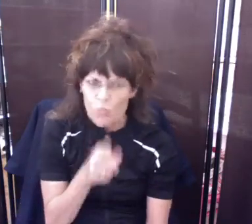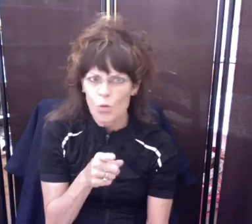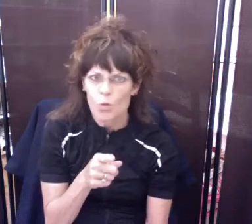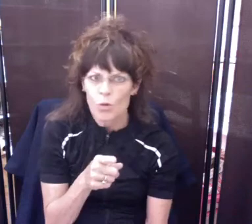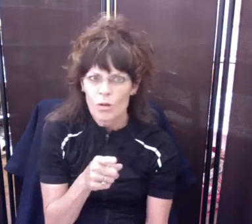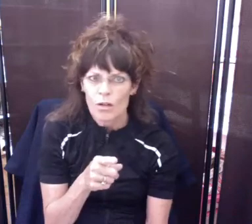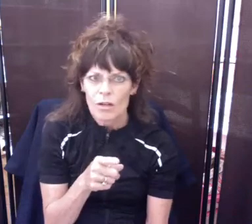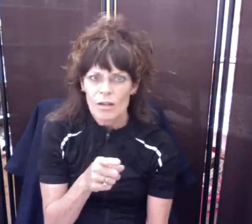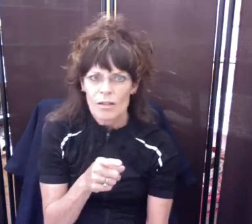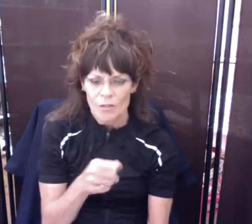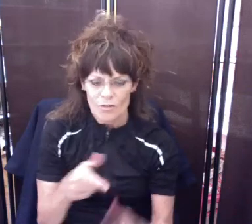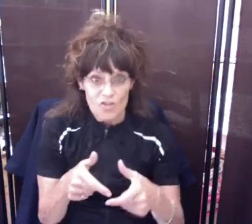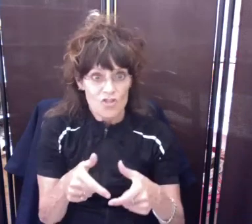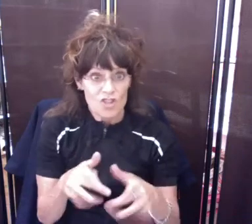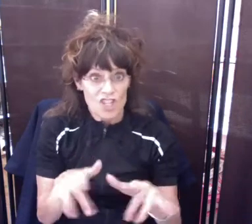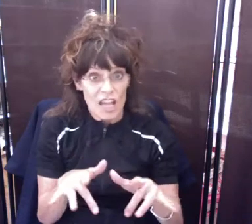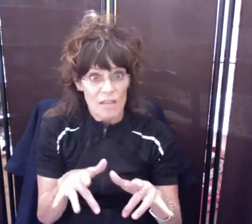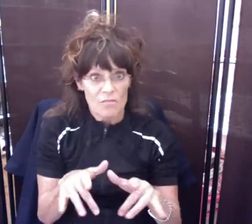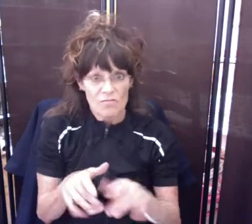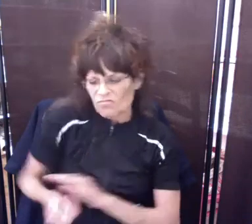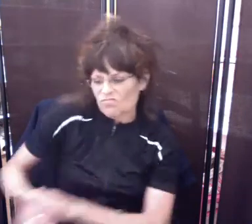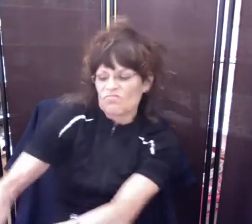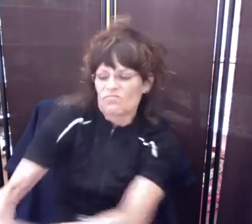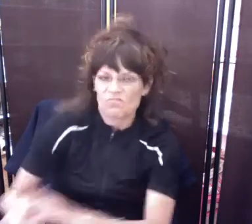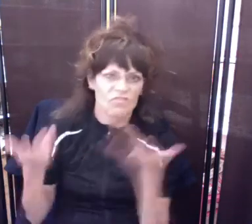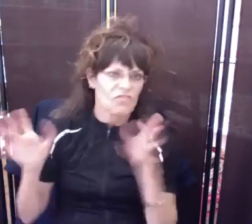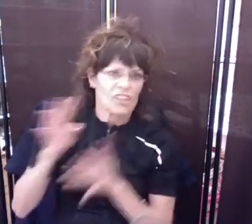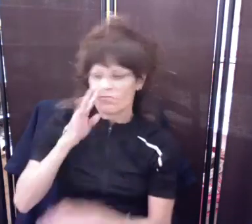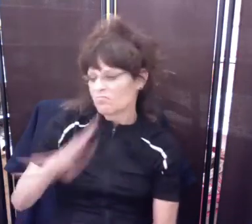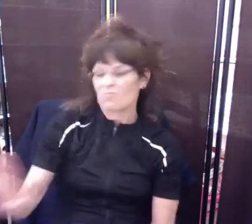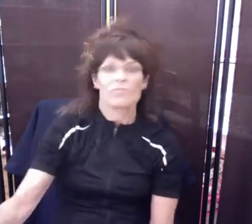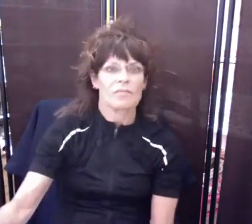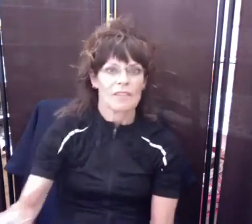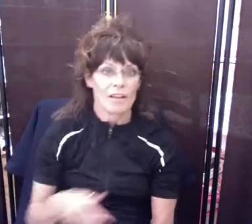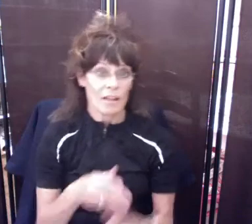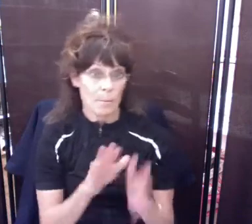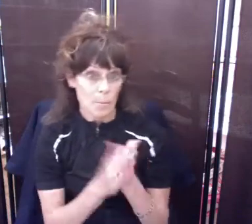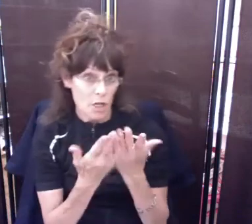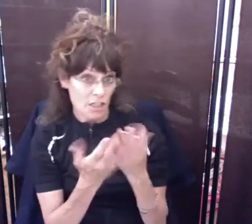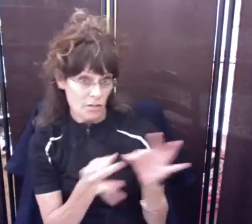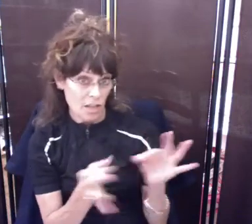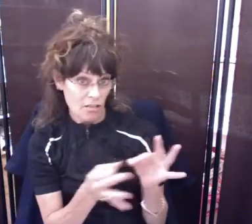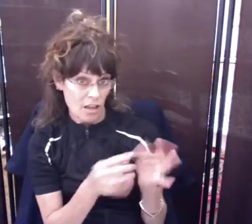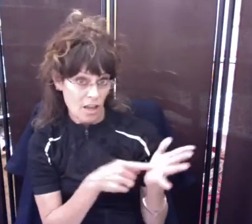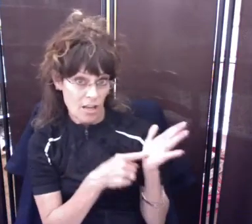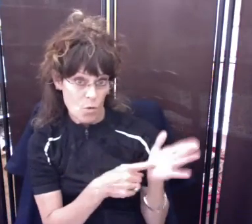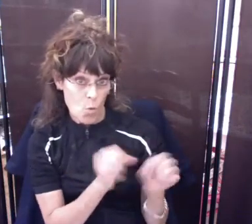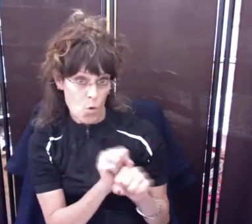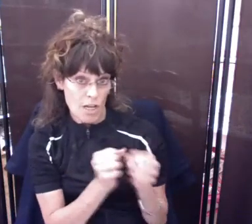shoved the tapes aside and I ignored it. There's a line in the book Alcoholics Anonymous, in Working with Others. It says, if you've disturbed